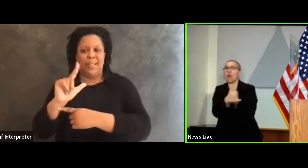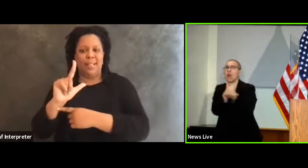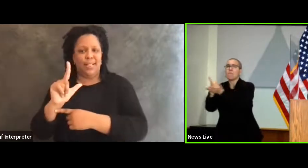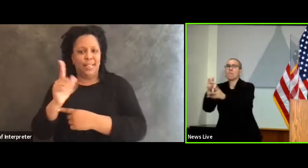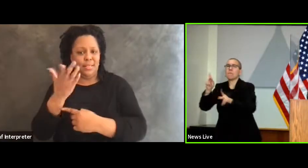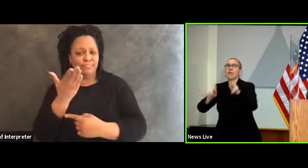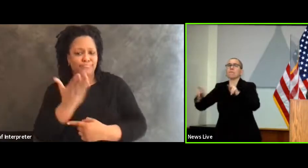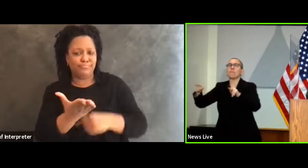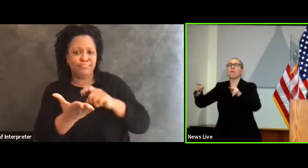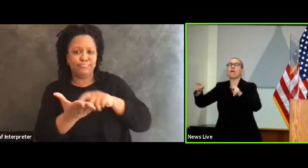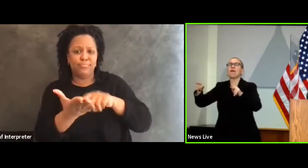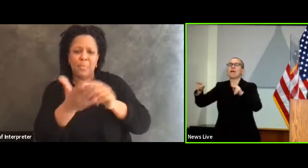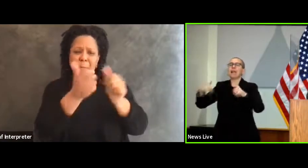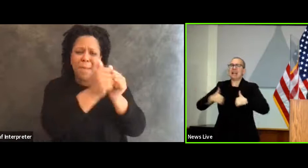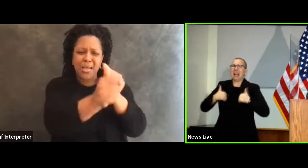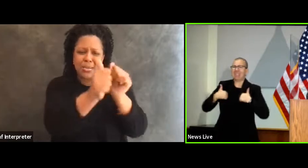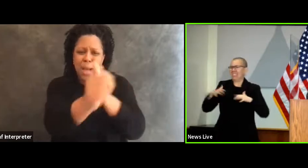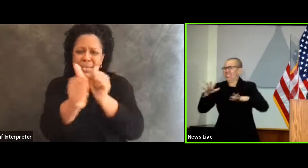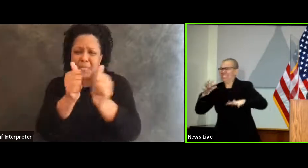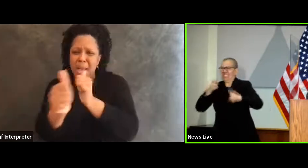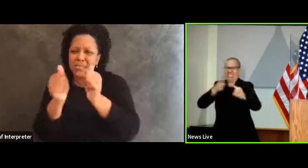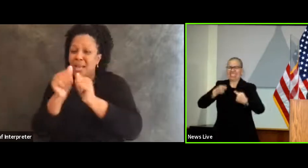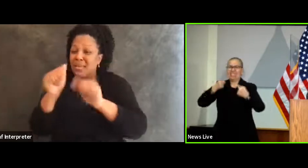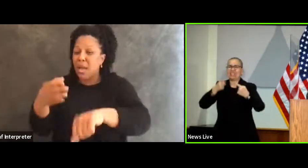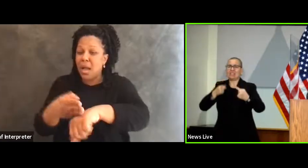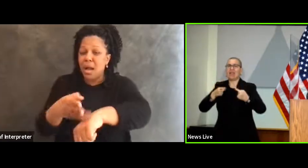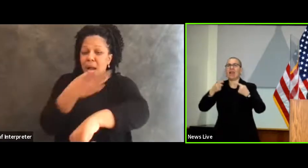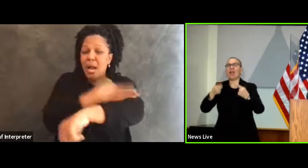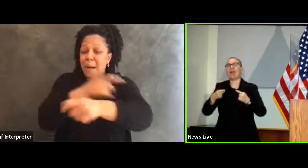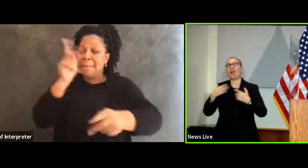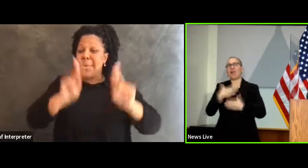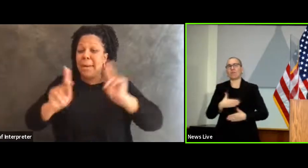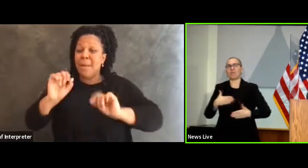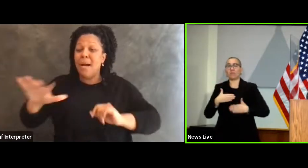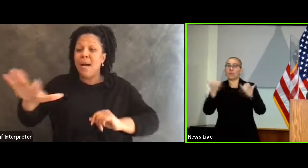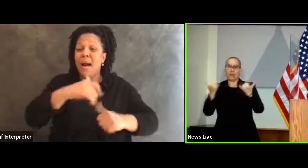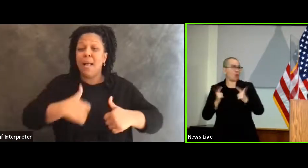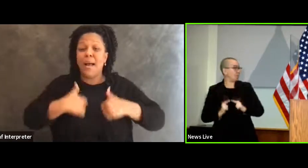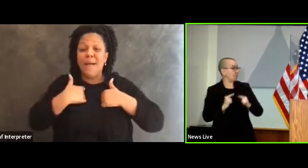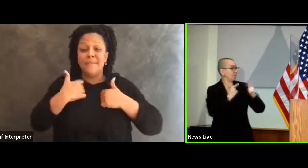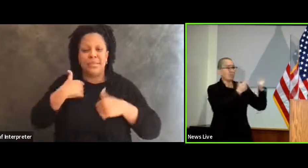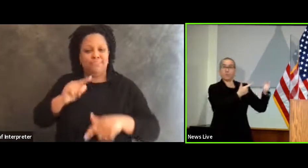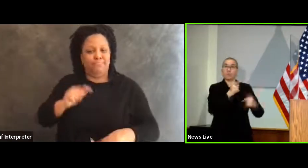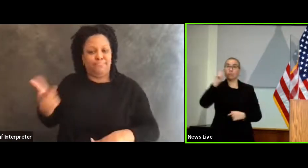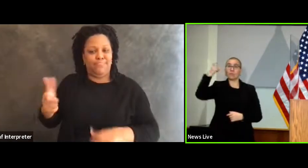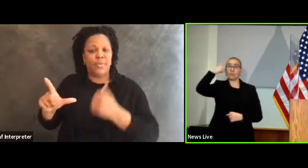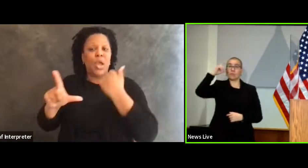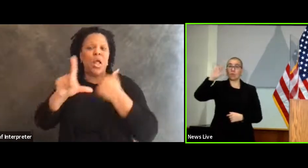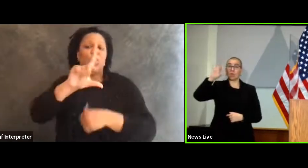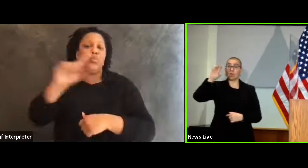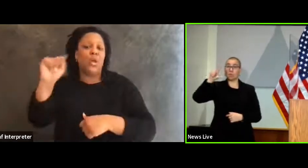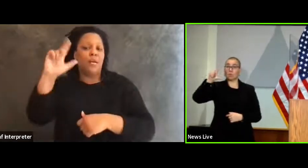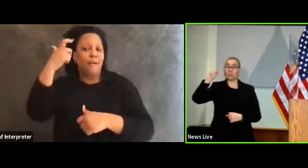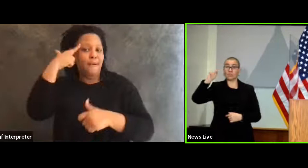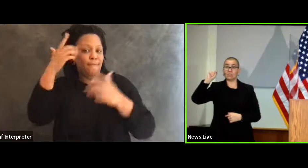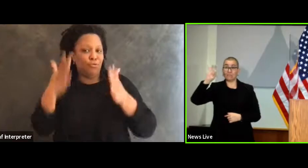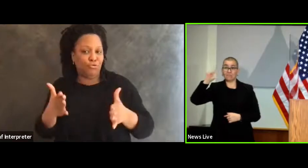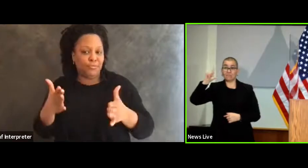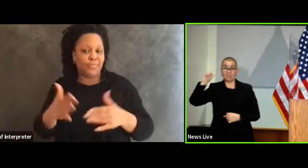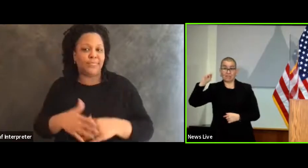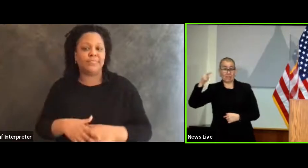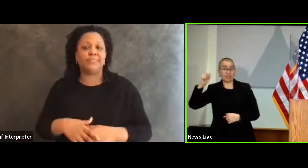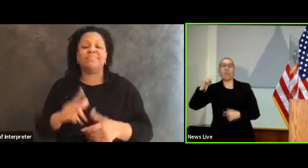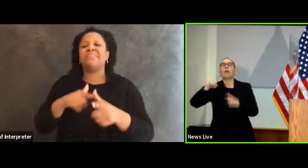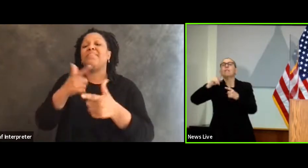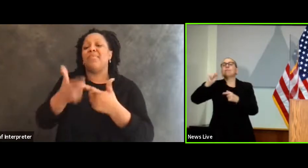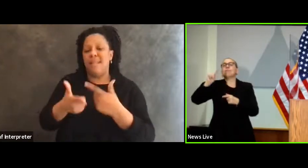incredibly encouraging. So I'm going to turn it to the Lieutenant Governor, who will then turn it to the folks who've done the work and written on this. But again, I think that perspective